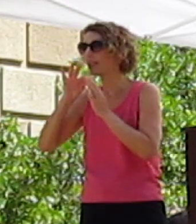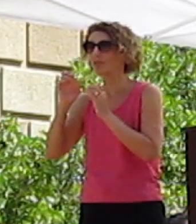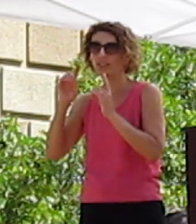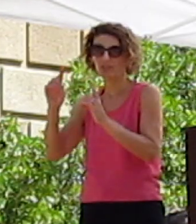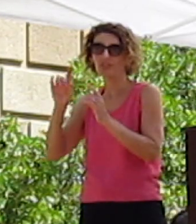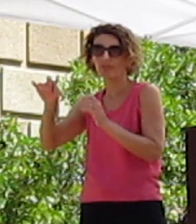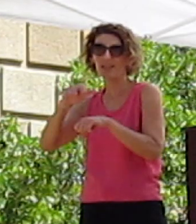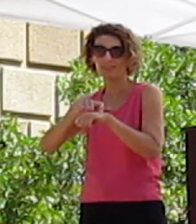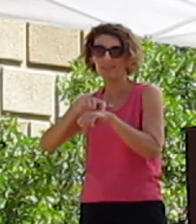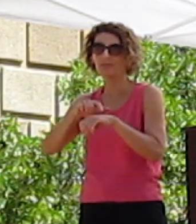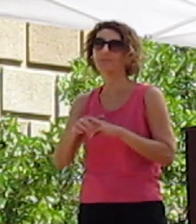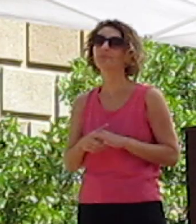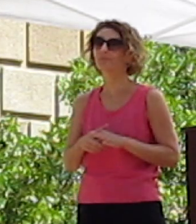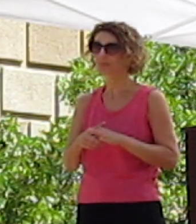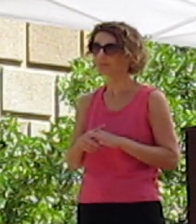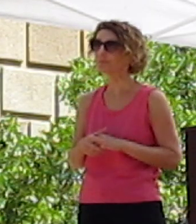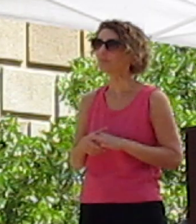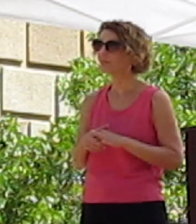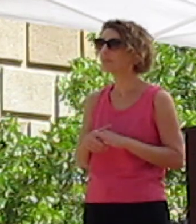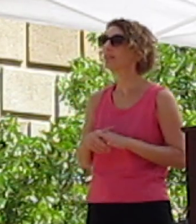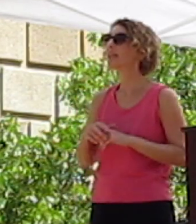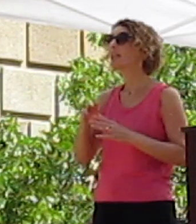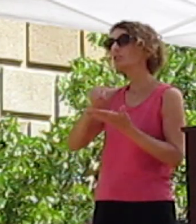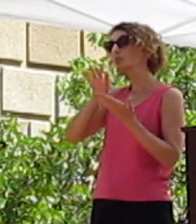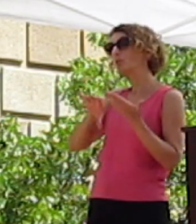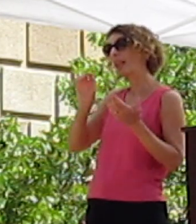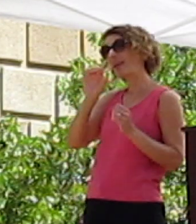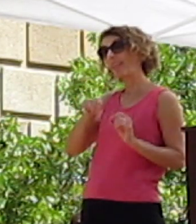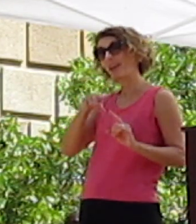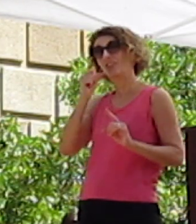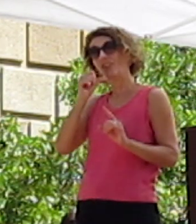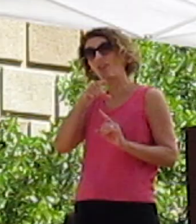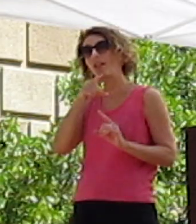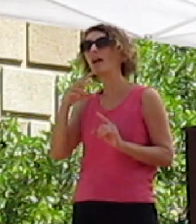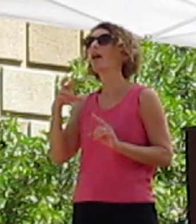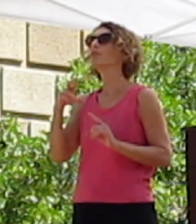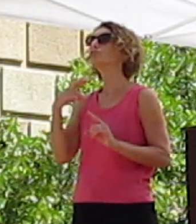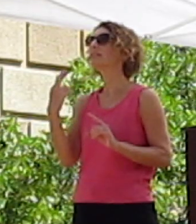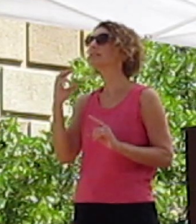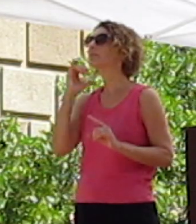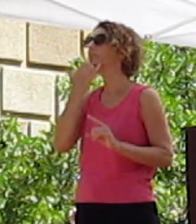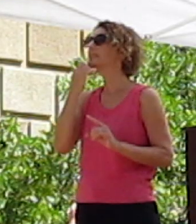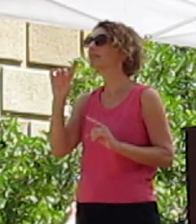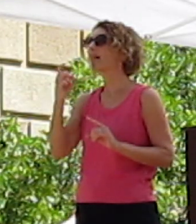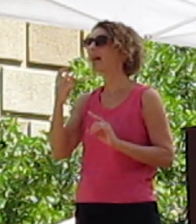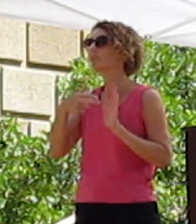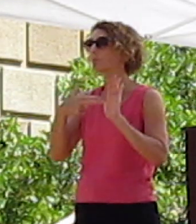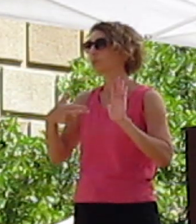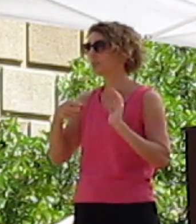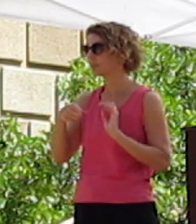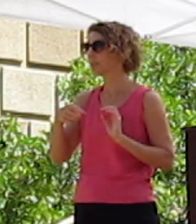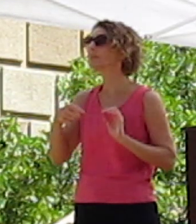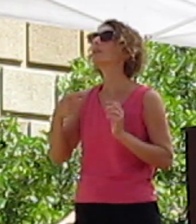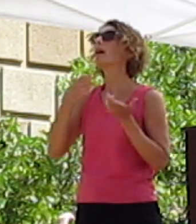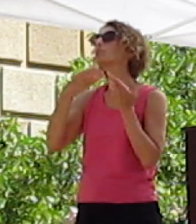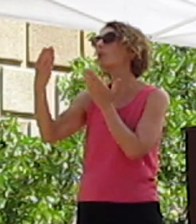education at that time. And students like Gabriella are at risk for misdiagnosis. I took my research